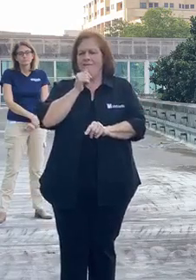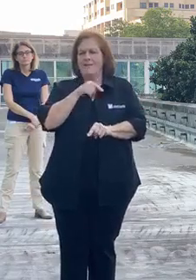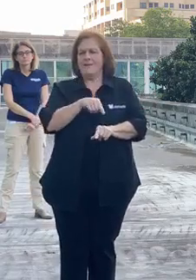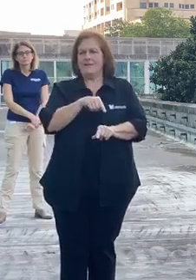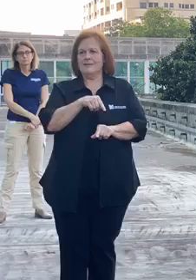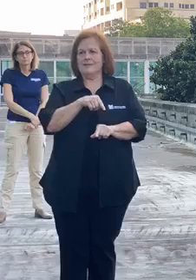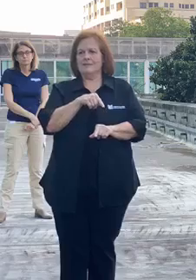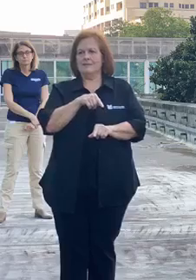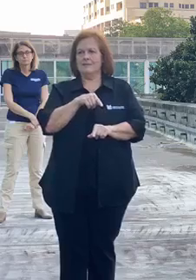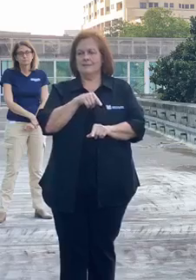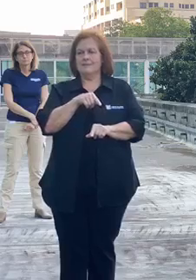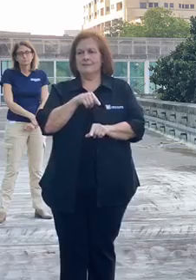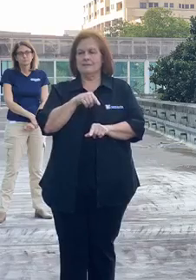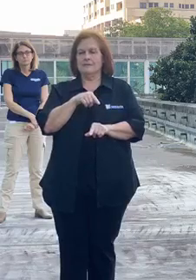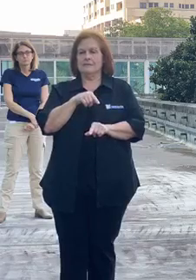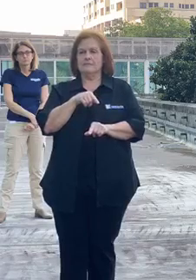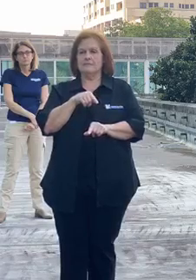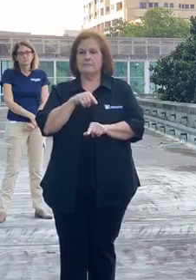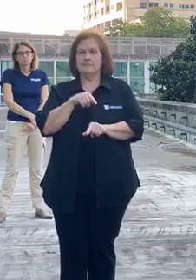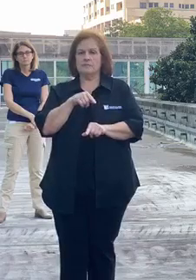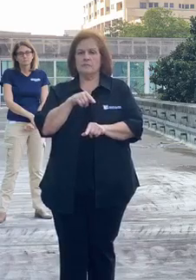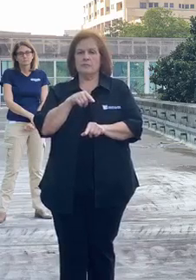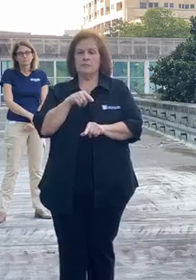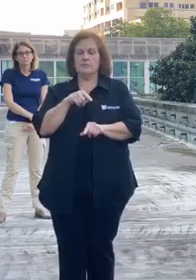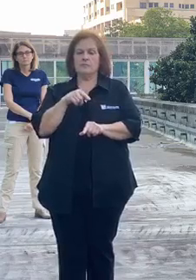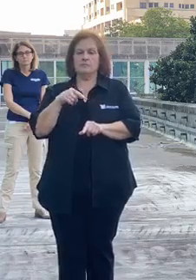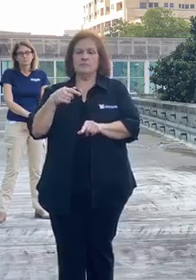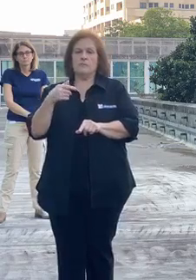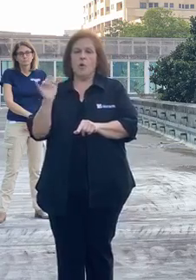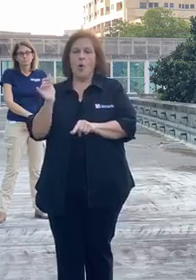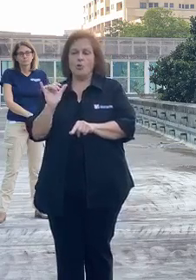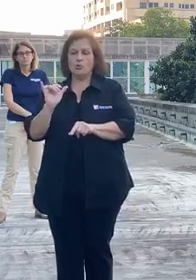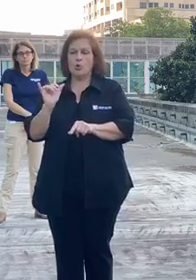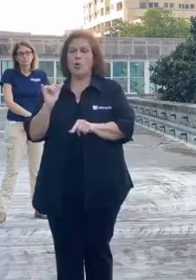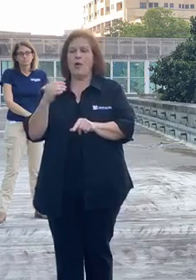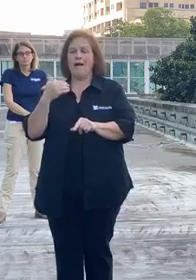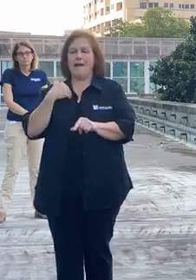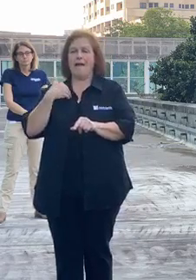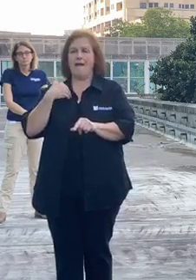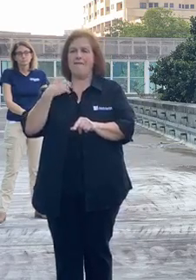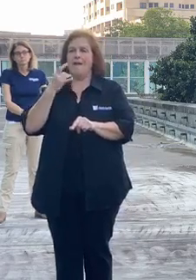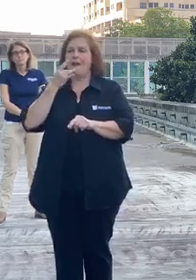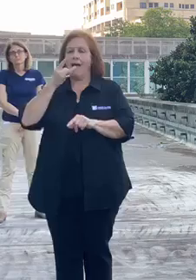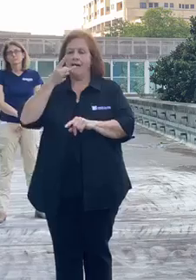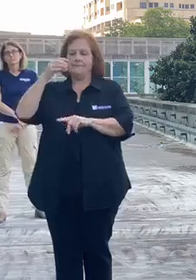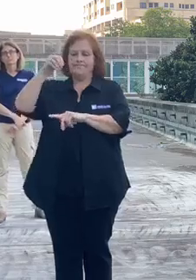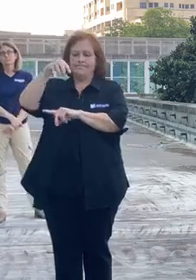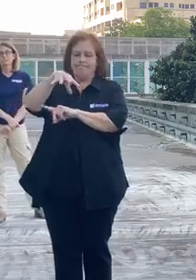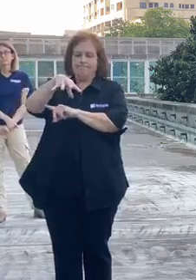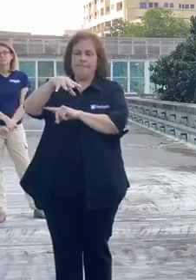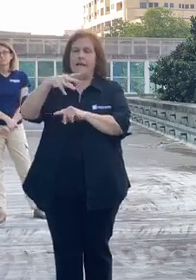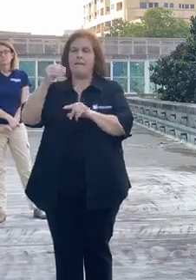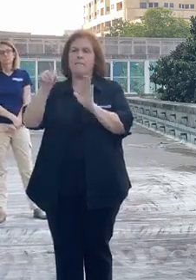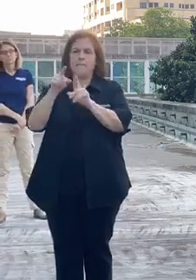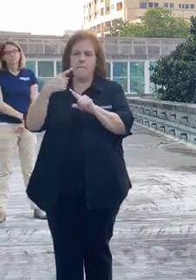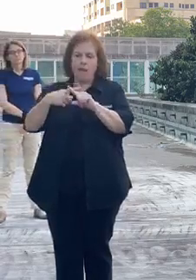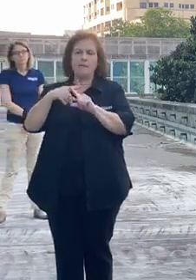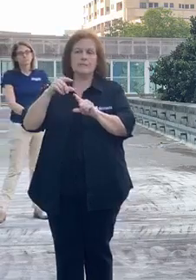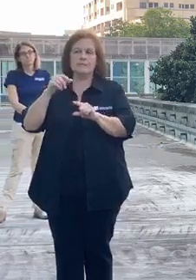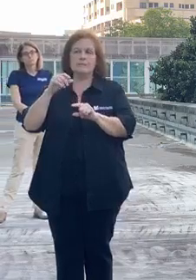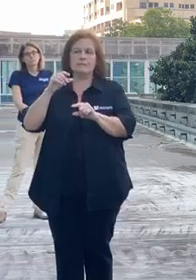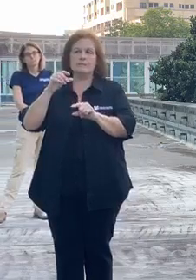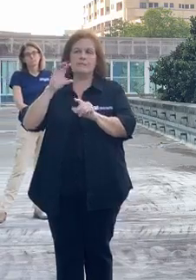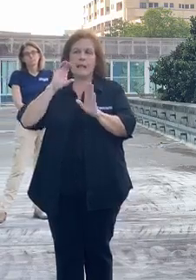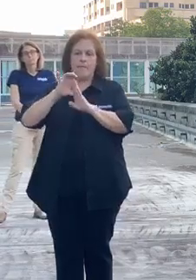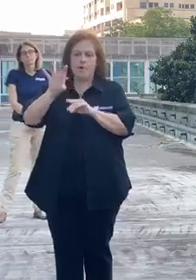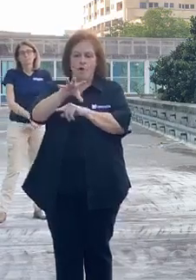privacy barrier around that area. We have also light towers and cameras there. We're